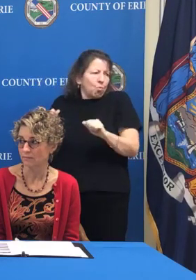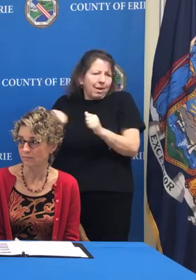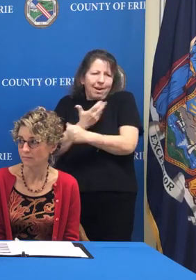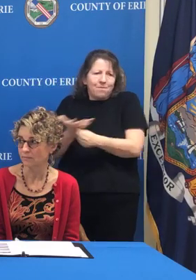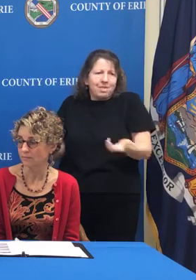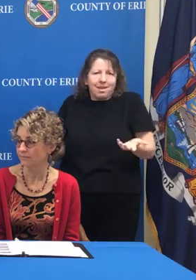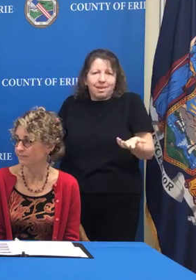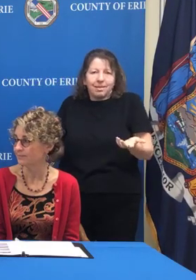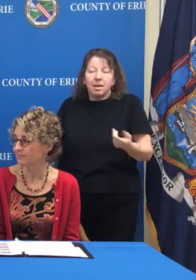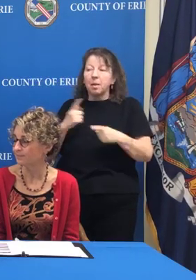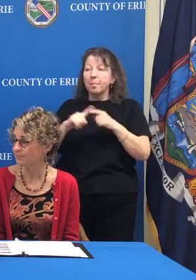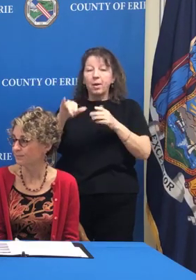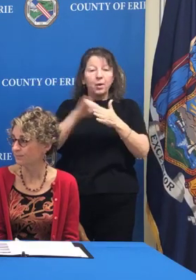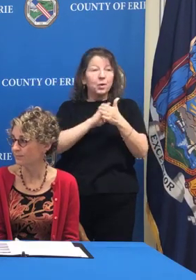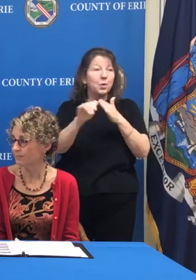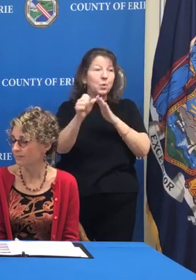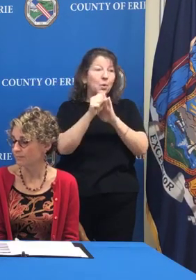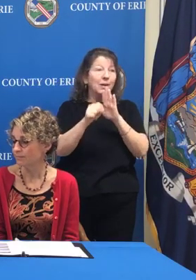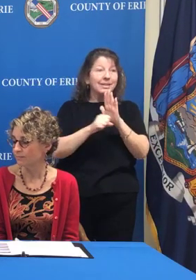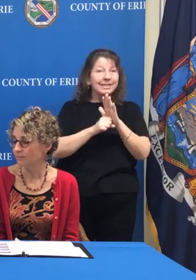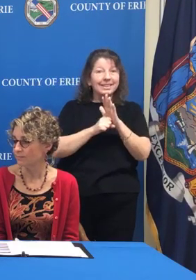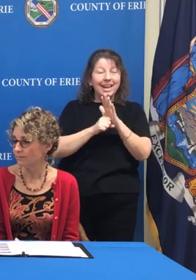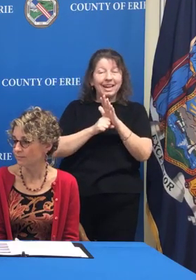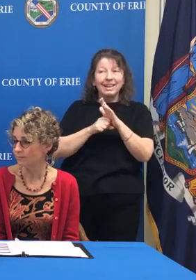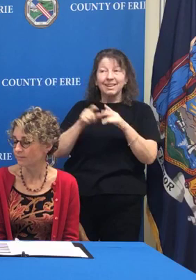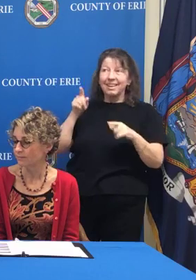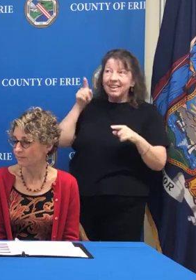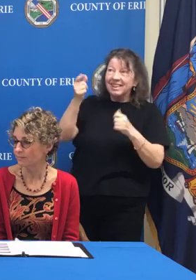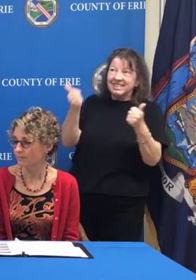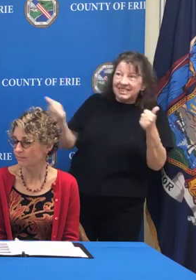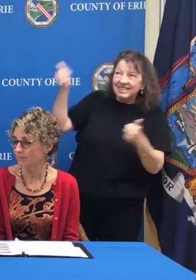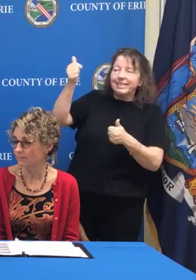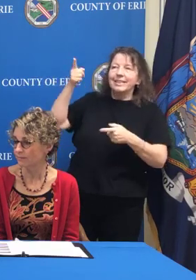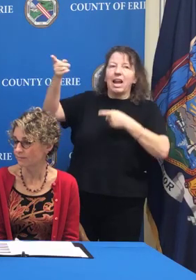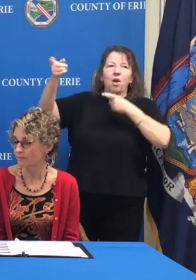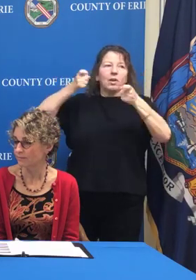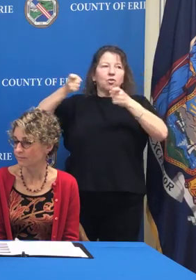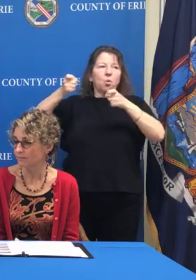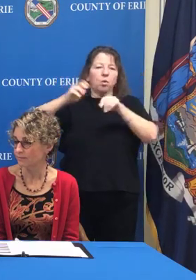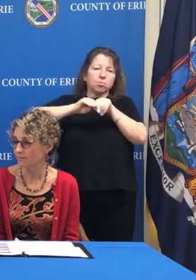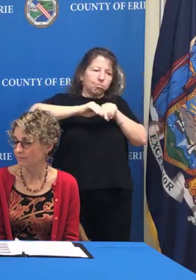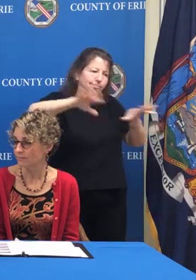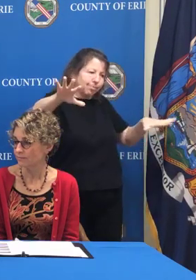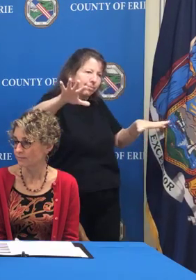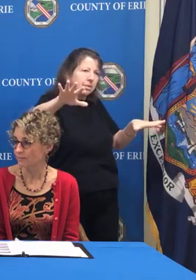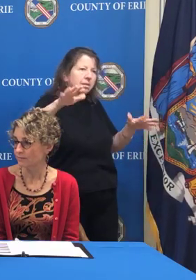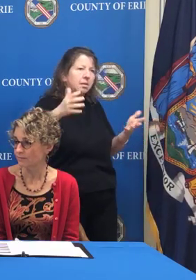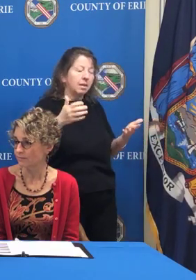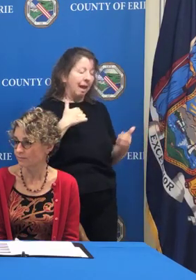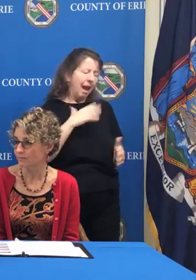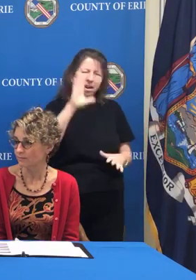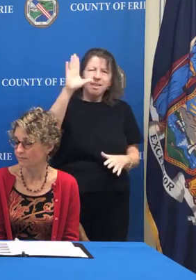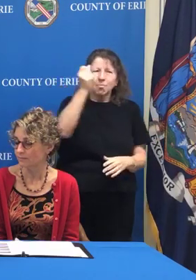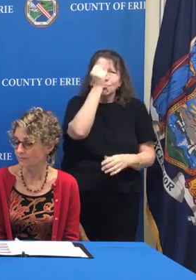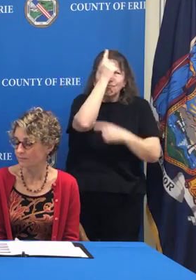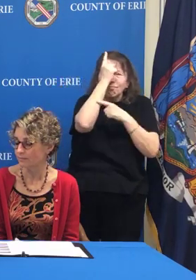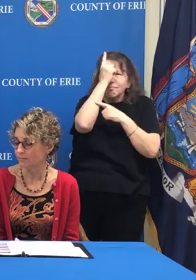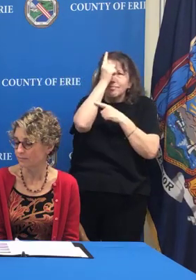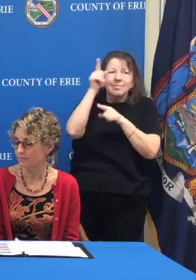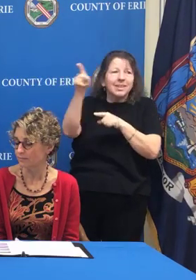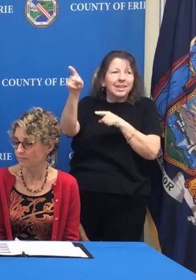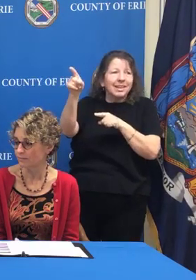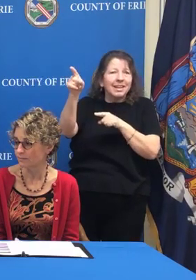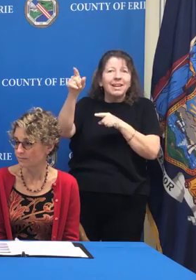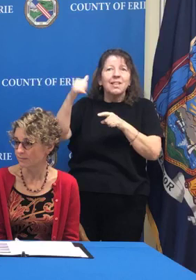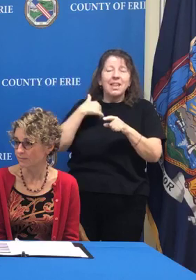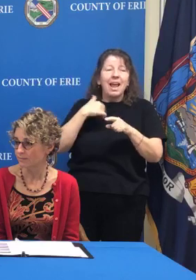to the tests in New York State, it's New York State that's controlling where the swabs and reagents go. And I don't blame them because they've got tests that want to